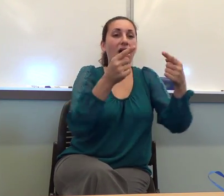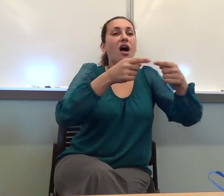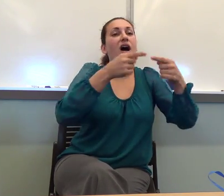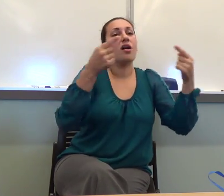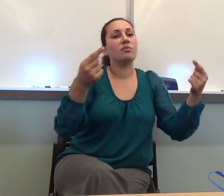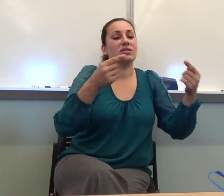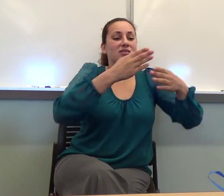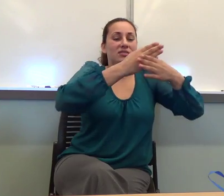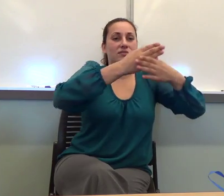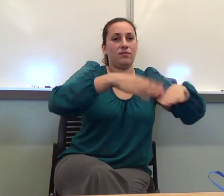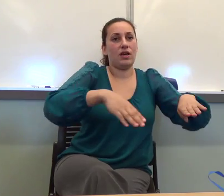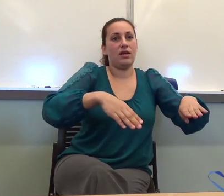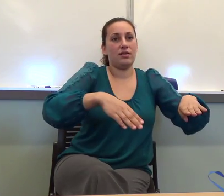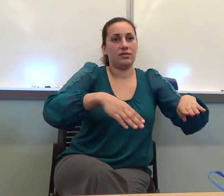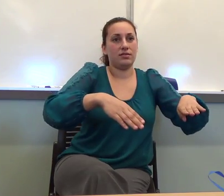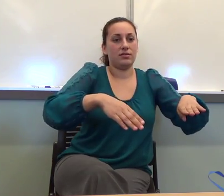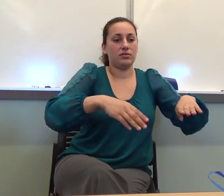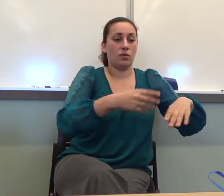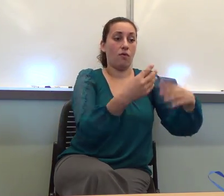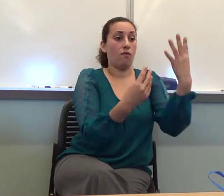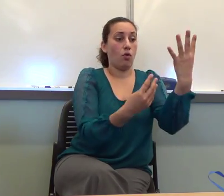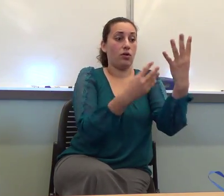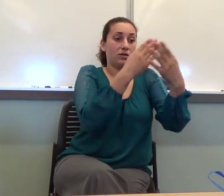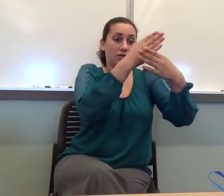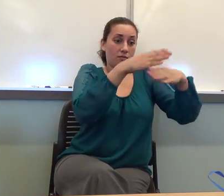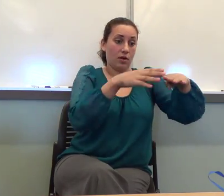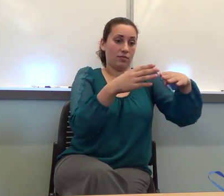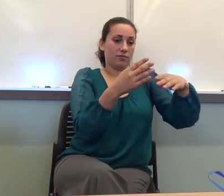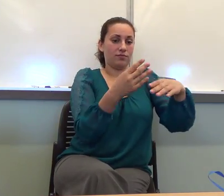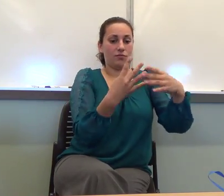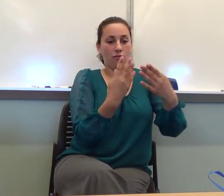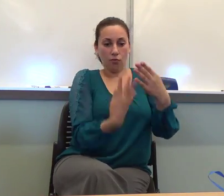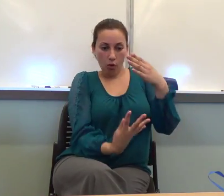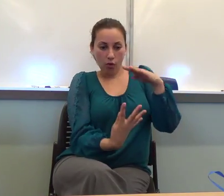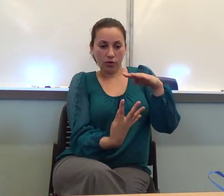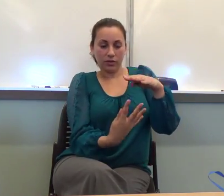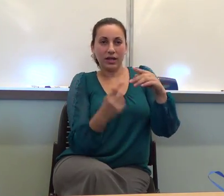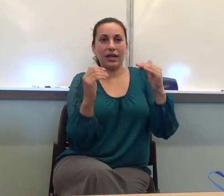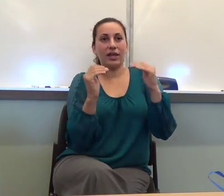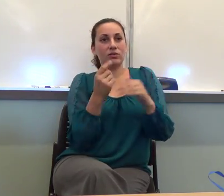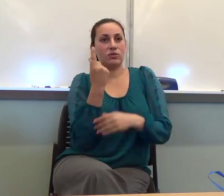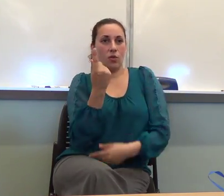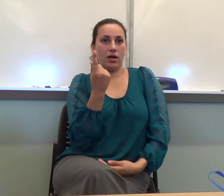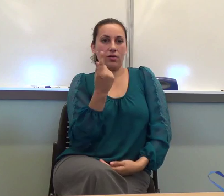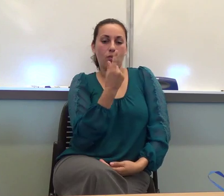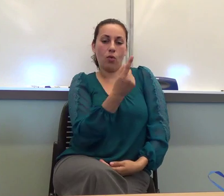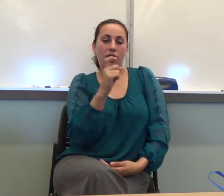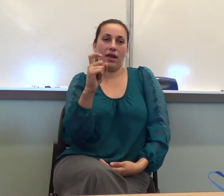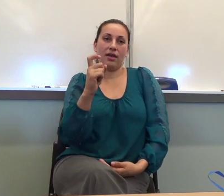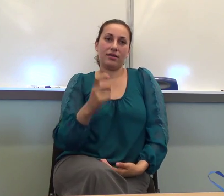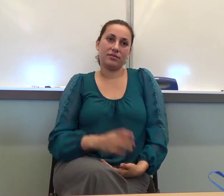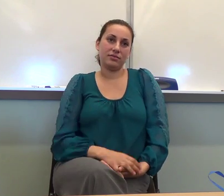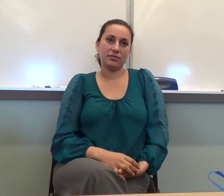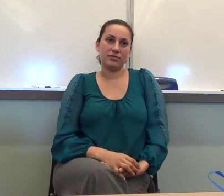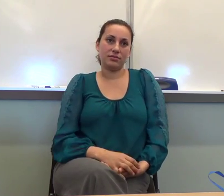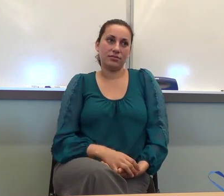number. See, because 4 into 4 is 1. yeah. Ah, I've got a 1x there. Well, you don't write the 1, so there it is, there's